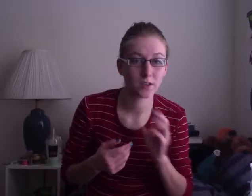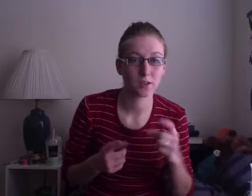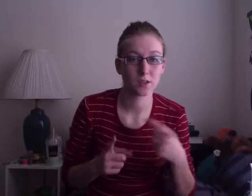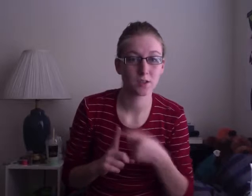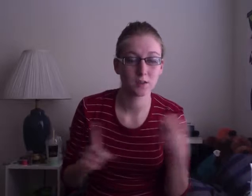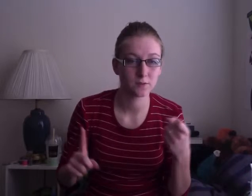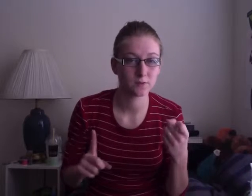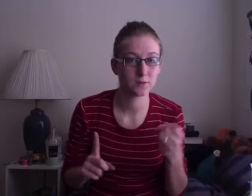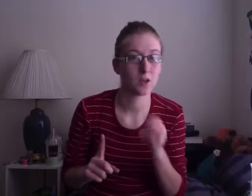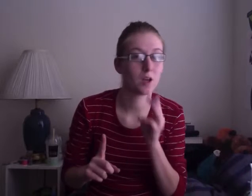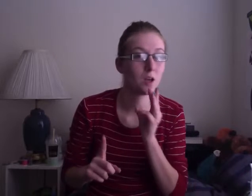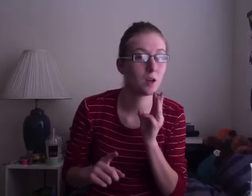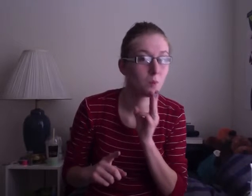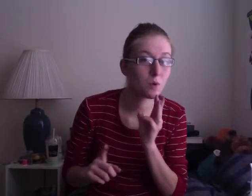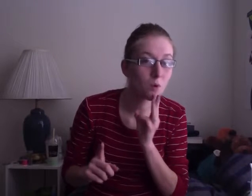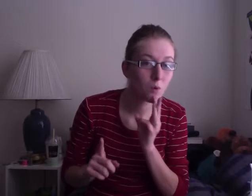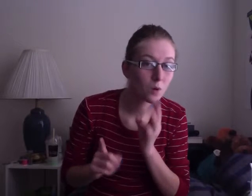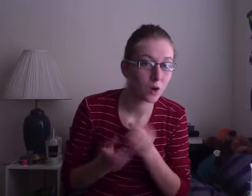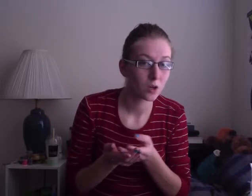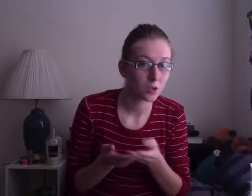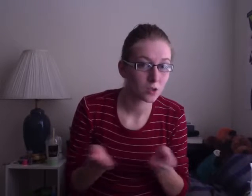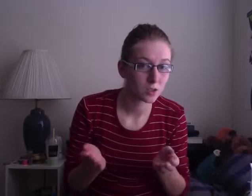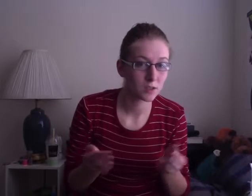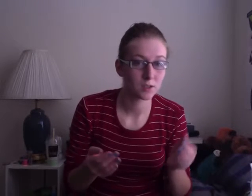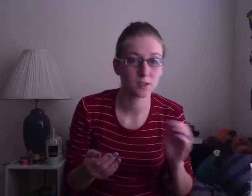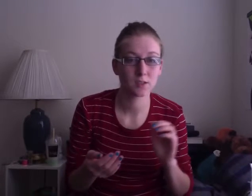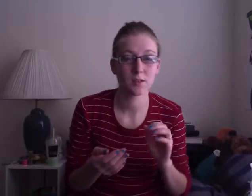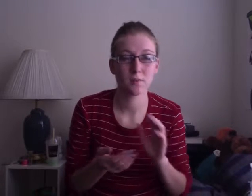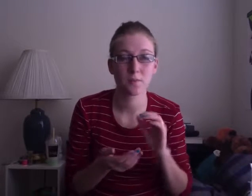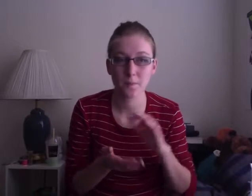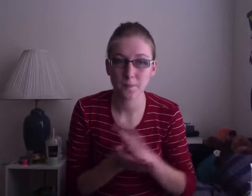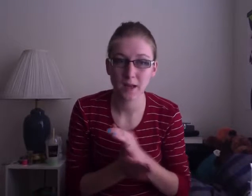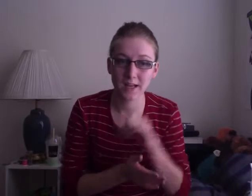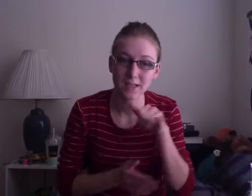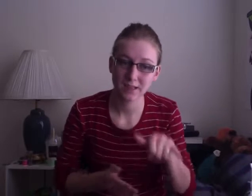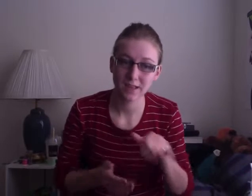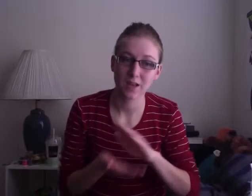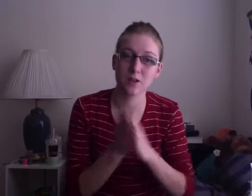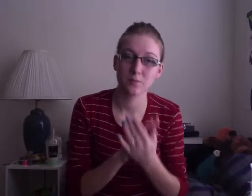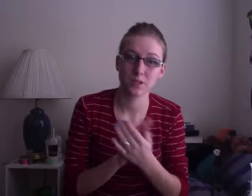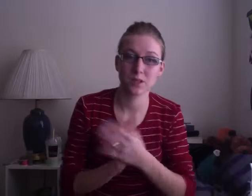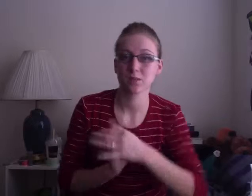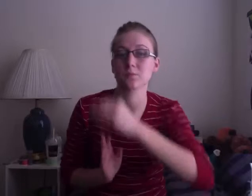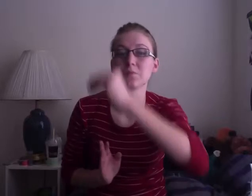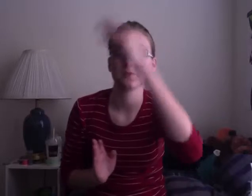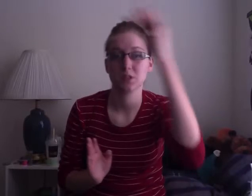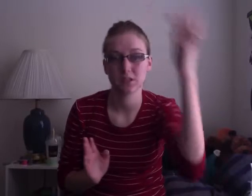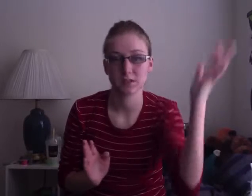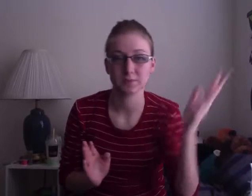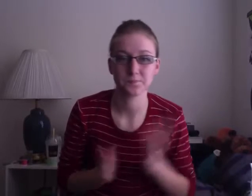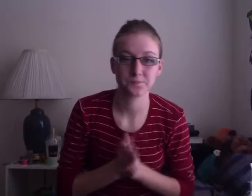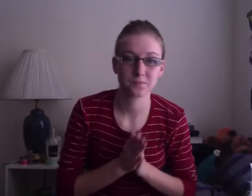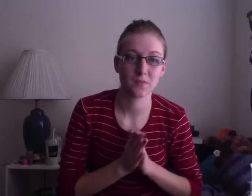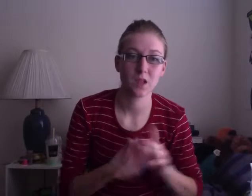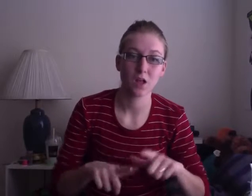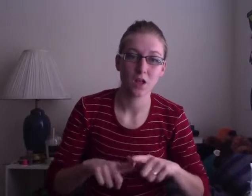phase. And there are probably 50 different variables that can influence the rate of evaporation, and we'll talk about a few